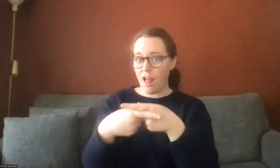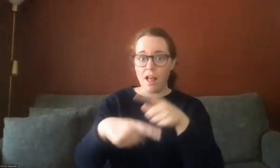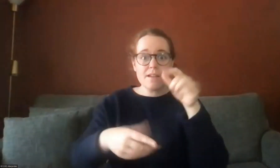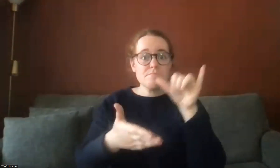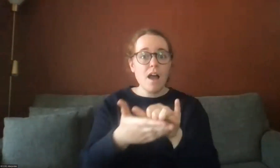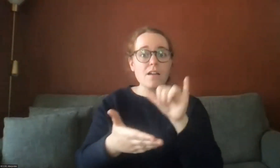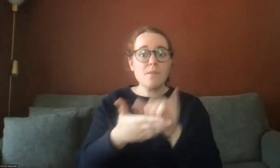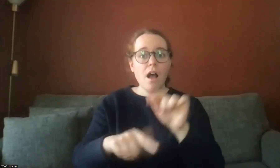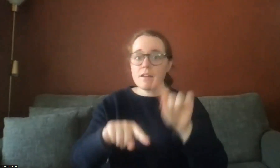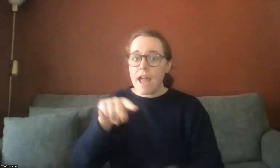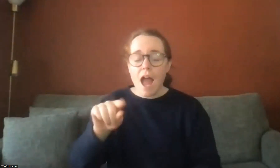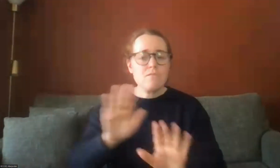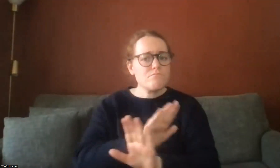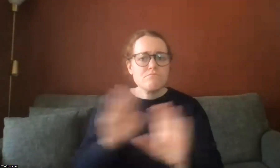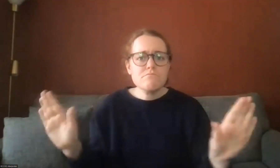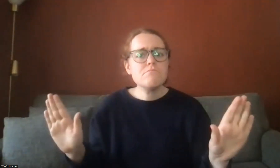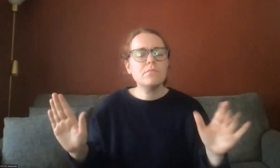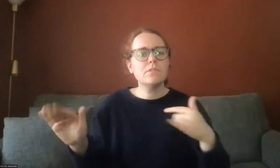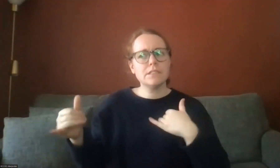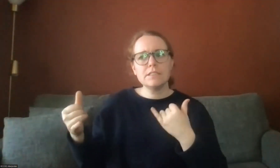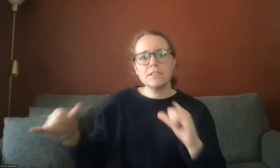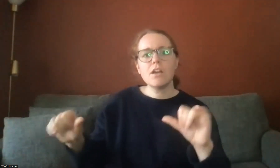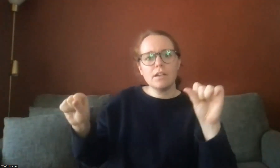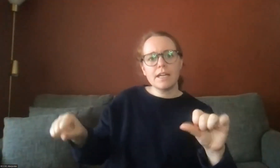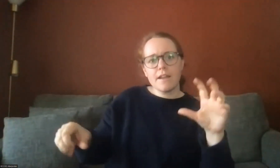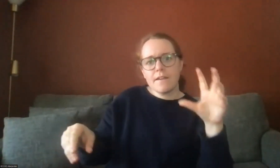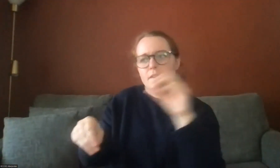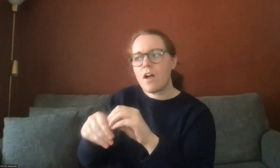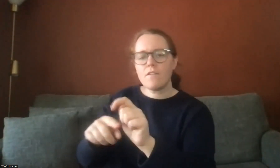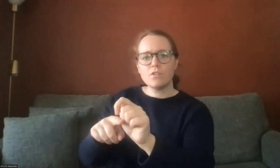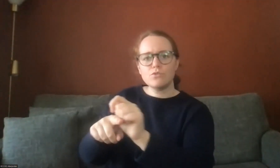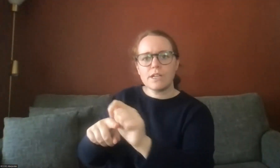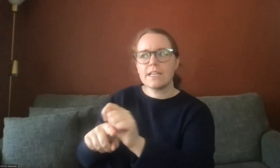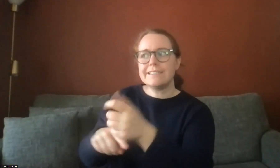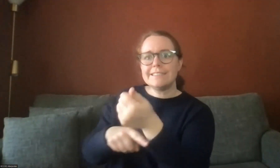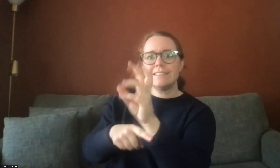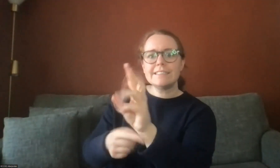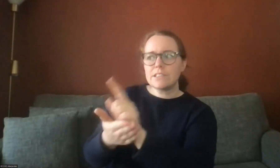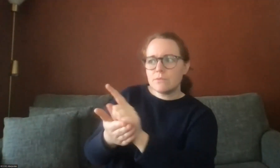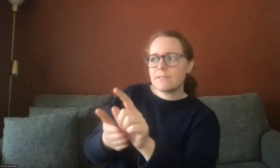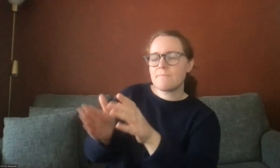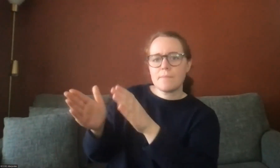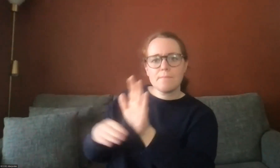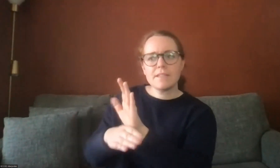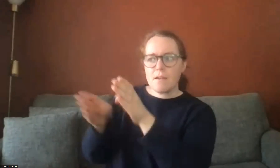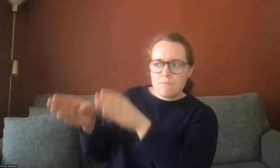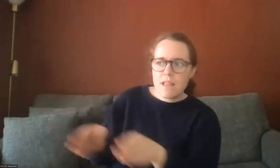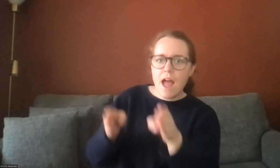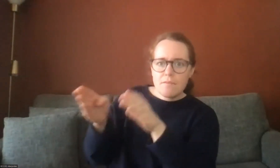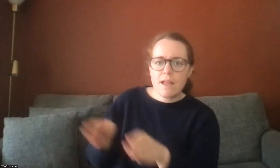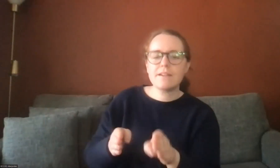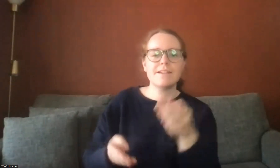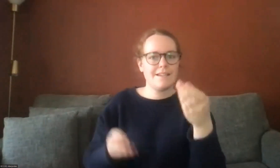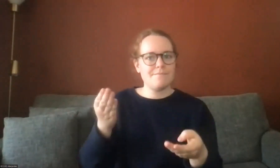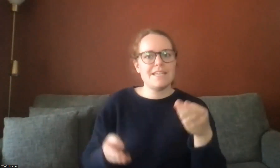all of the elements of the business plan development and our 16 weeks of business training. It just means that you might not you want to